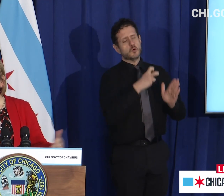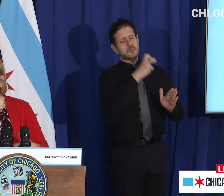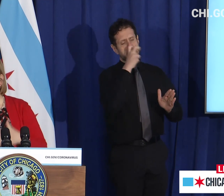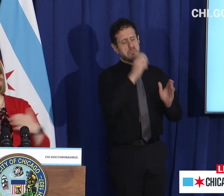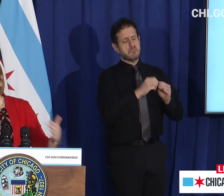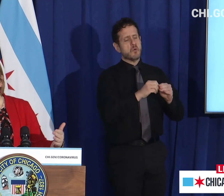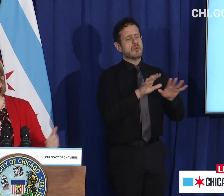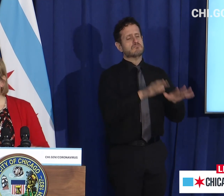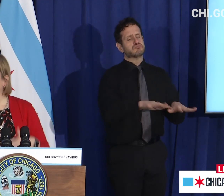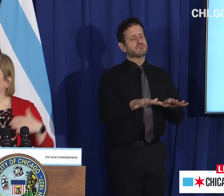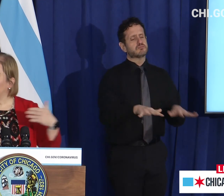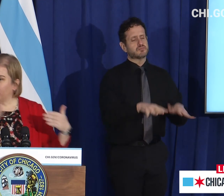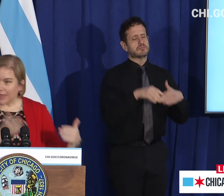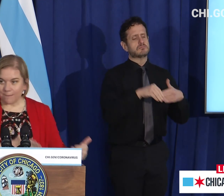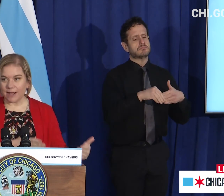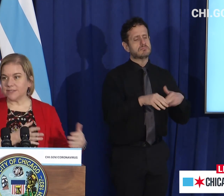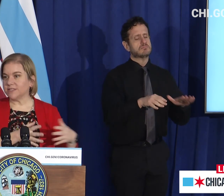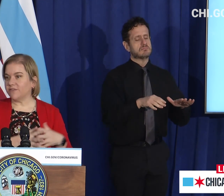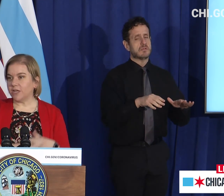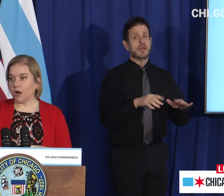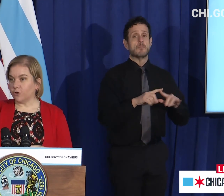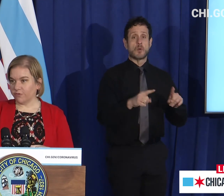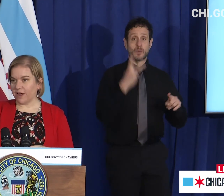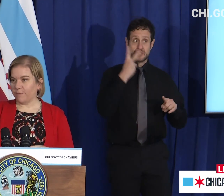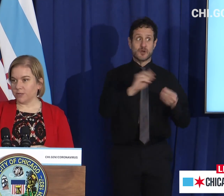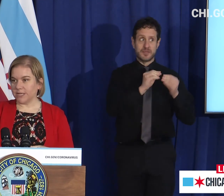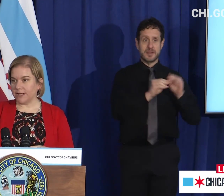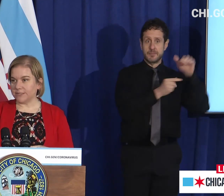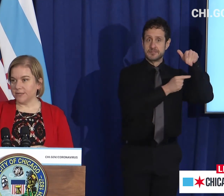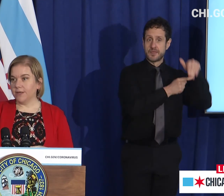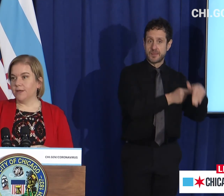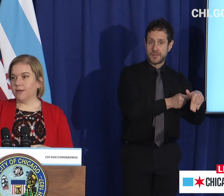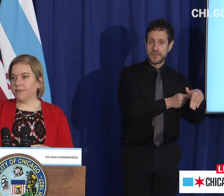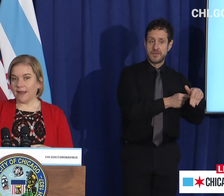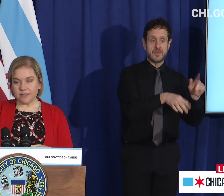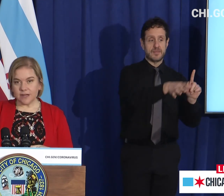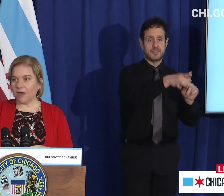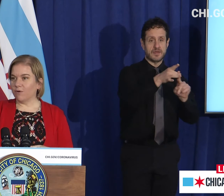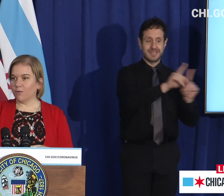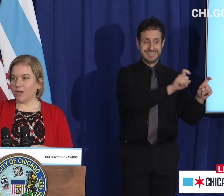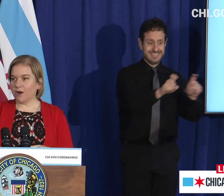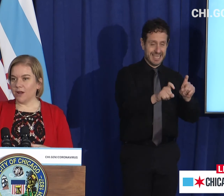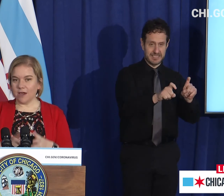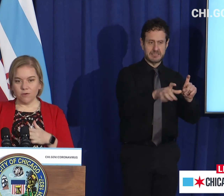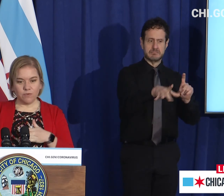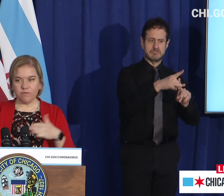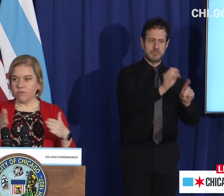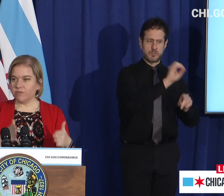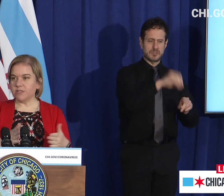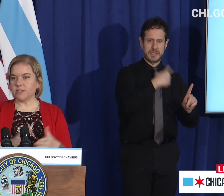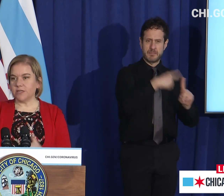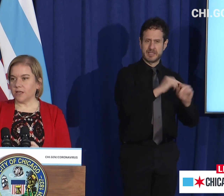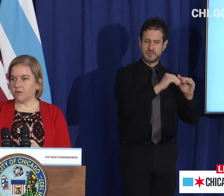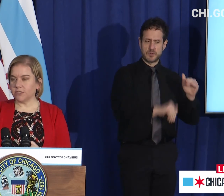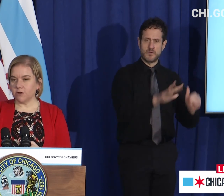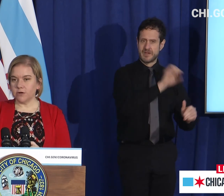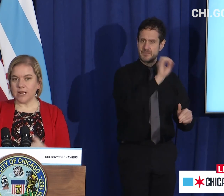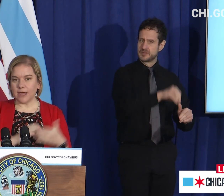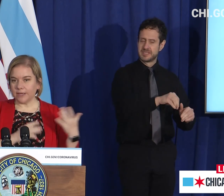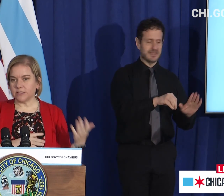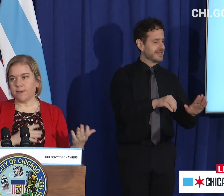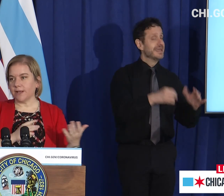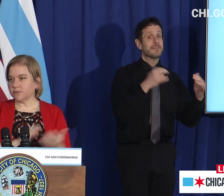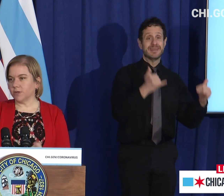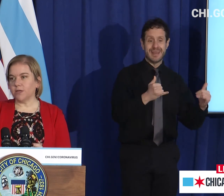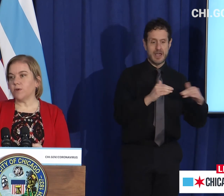days or more of decline, and with that positivity under 5%. That is not where we are now. We've moved into the yellow zone, and